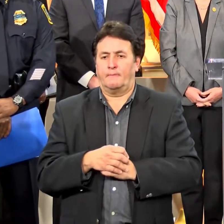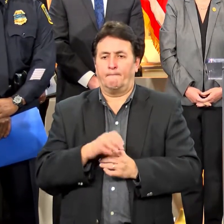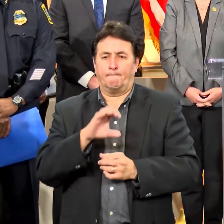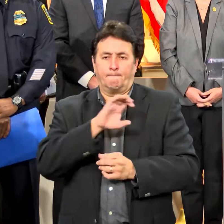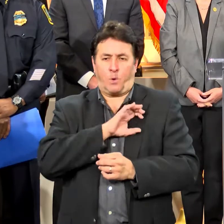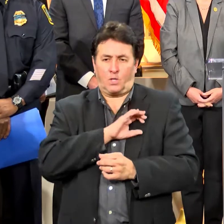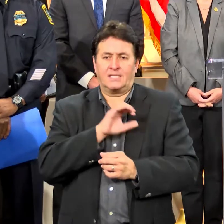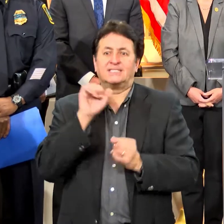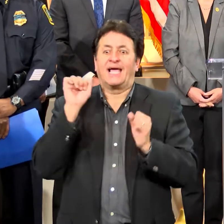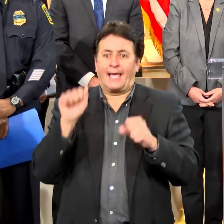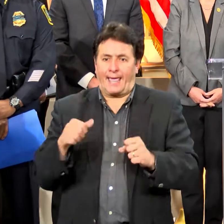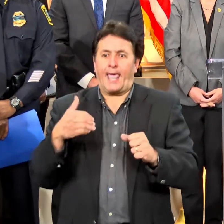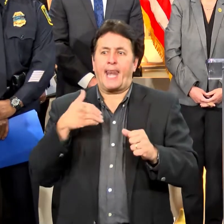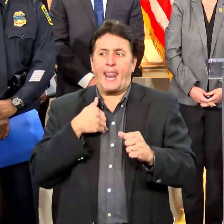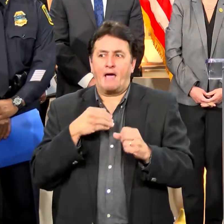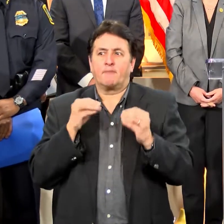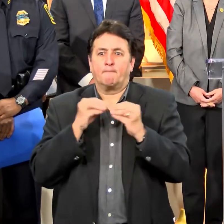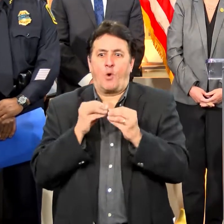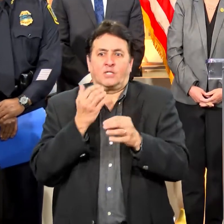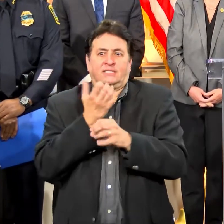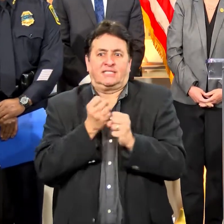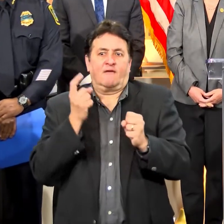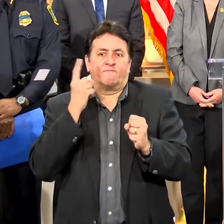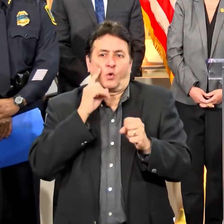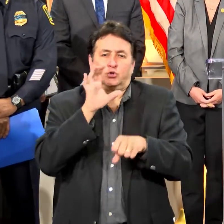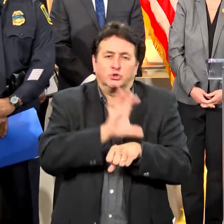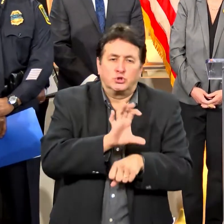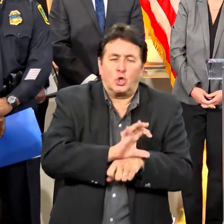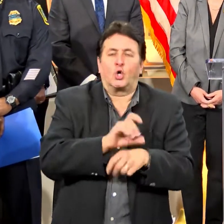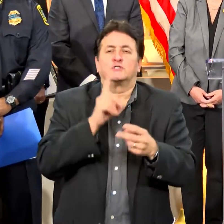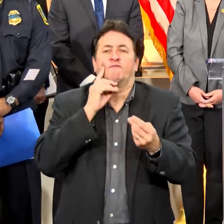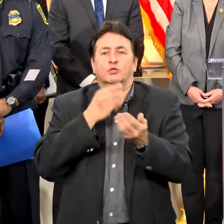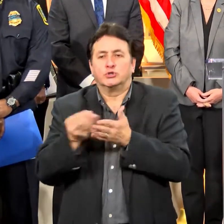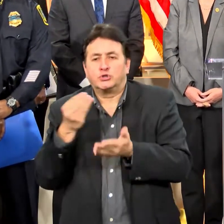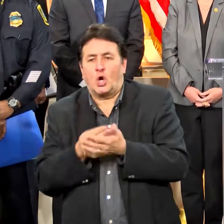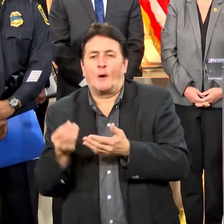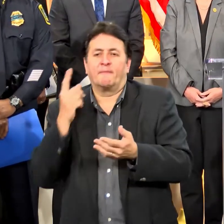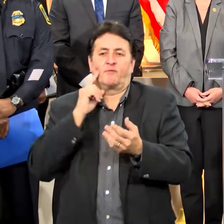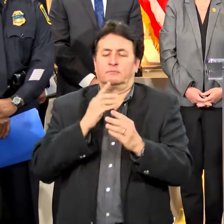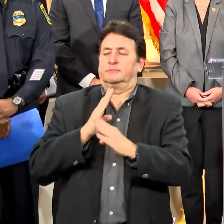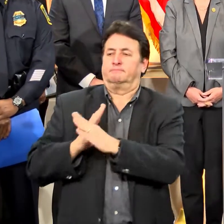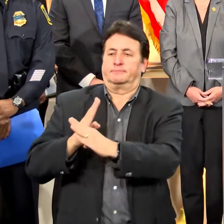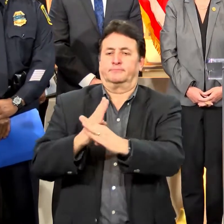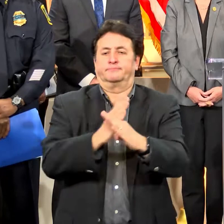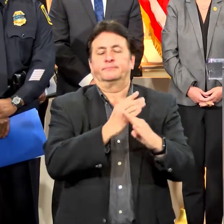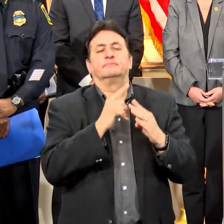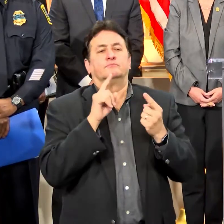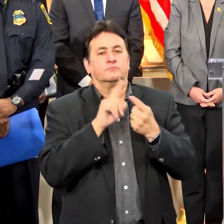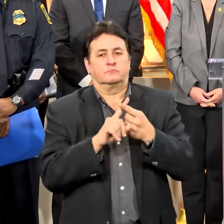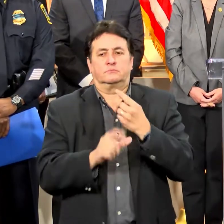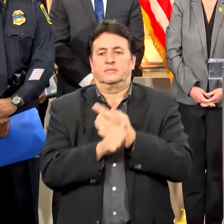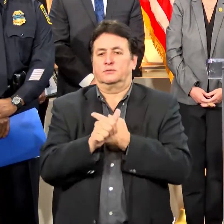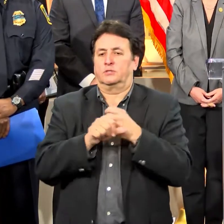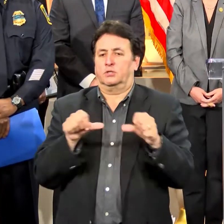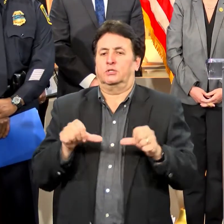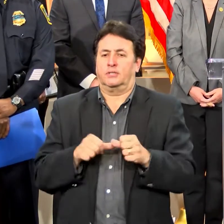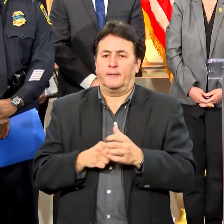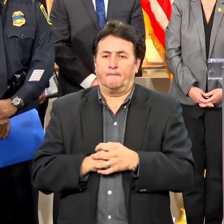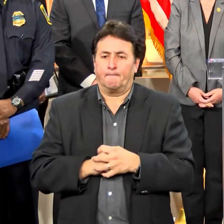synagogues, mosques, and other faith-based institutions. As a city, We must collectively